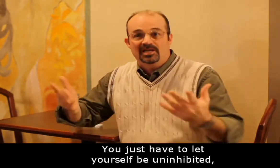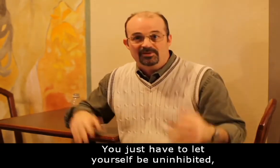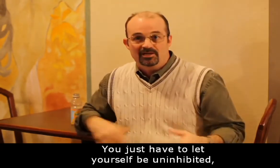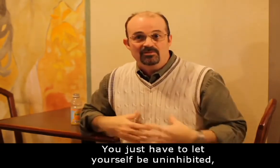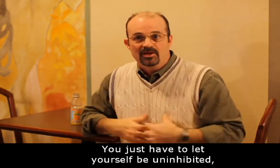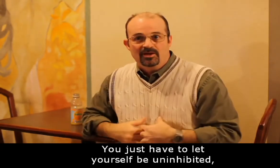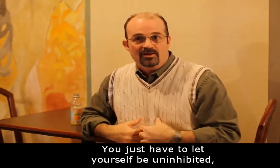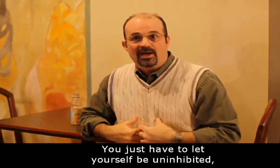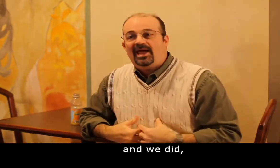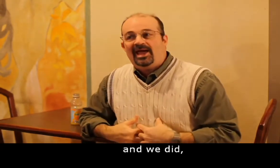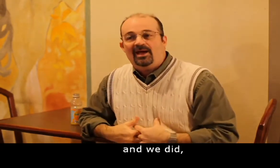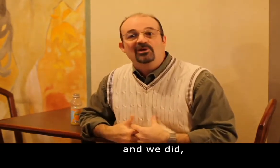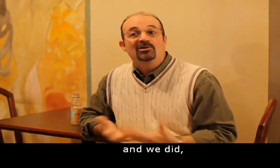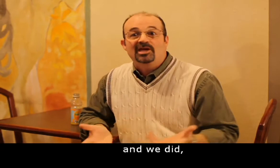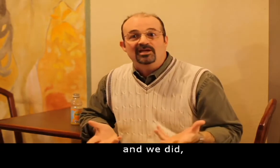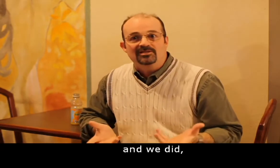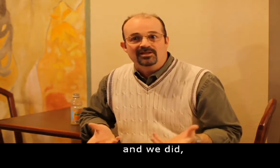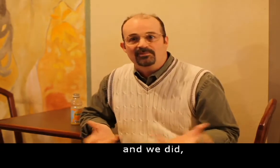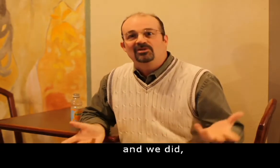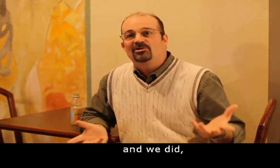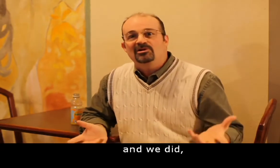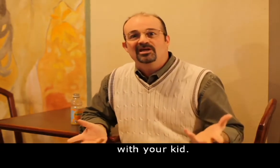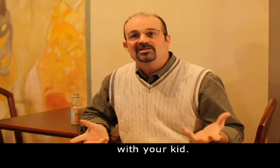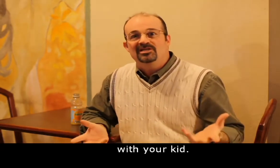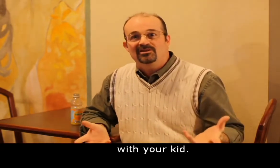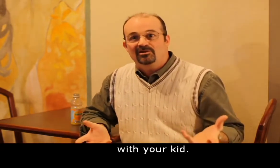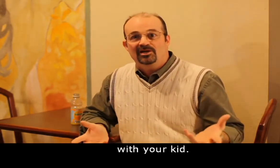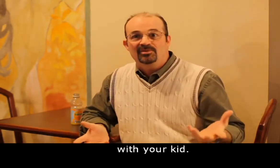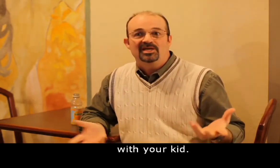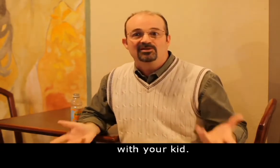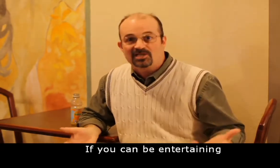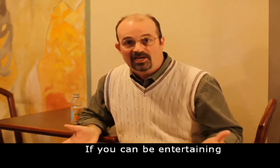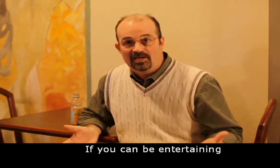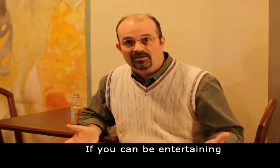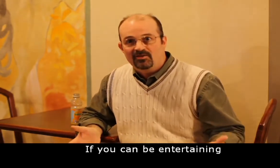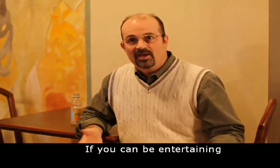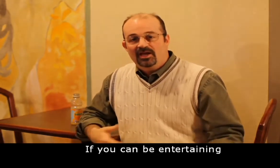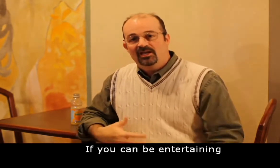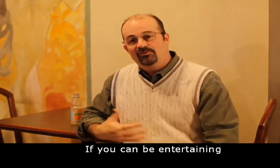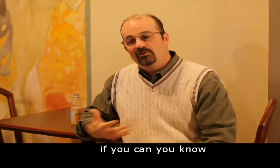uninhibited with your kid. They're your kids, and you're going to be entertained. If you can,